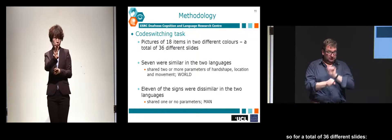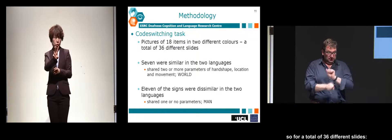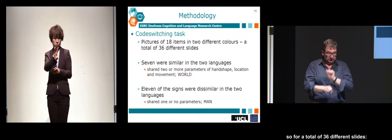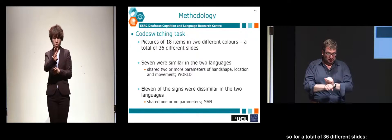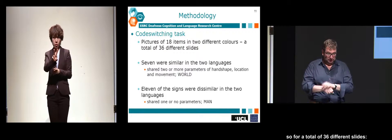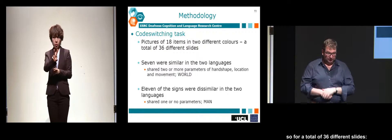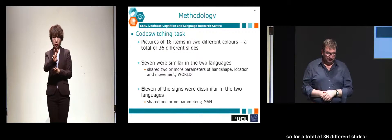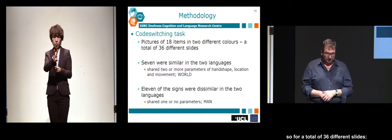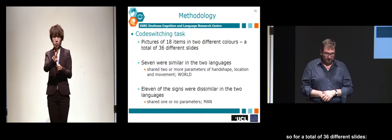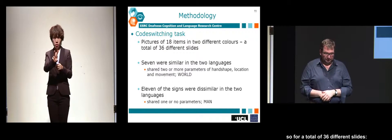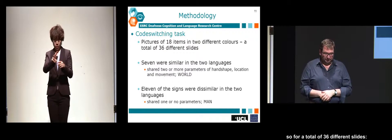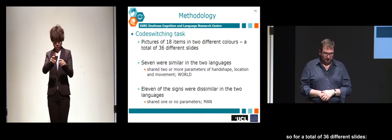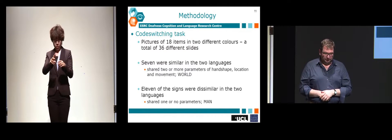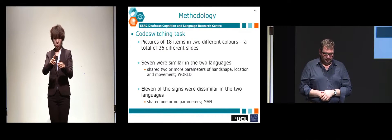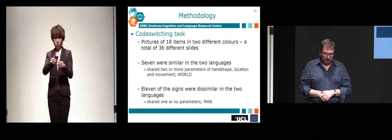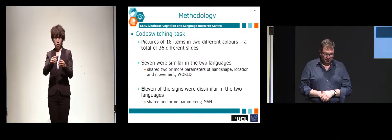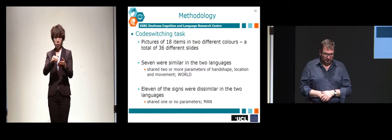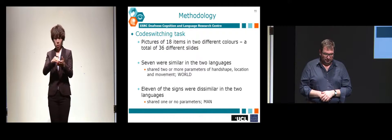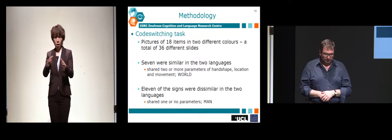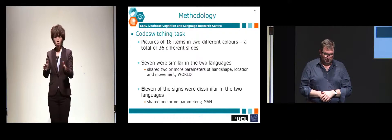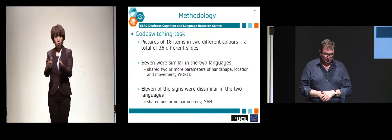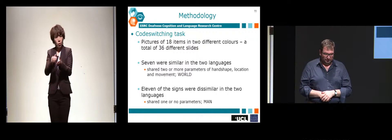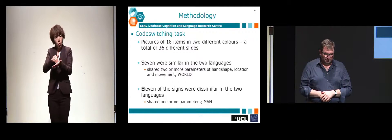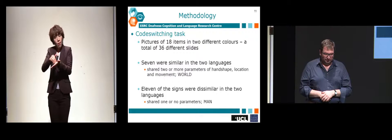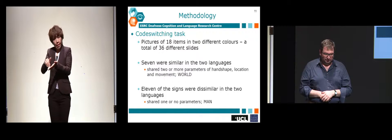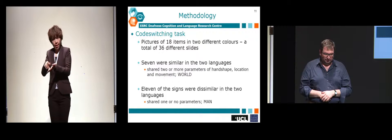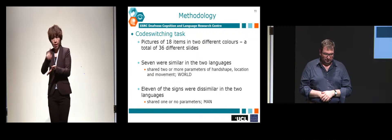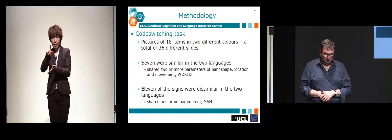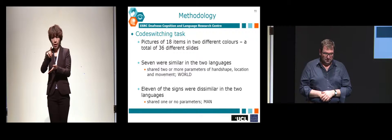slides, 18 of them in the blue, 18 of them in the red.